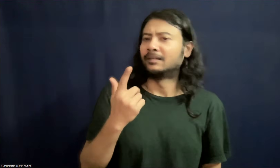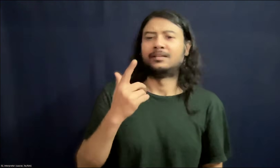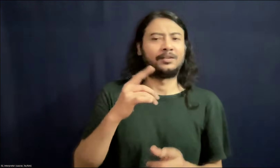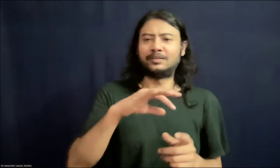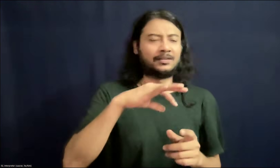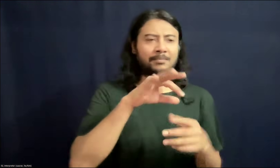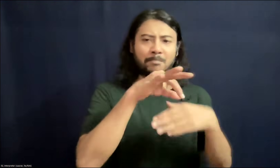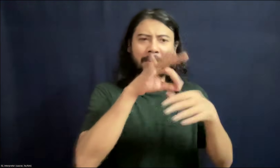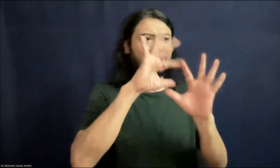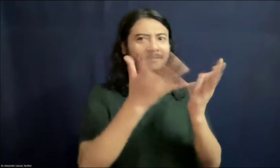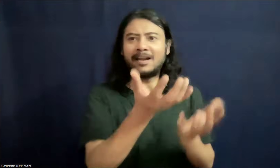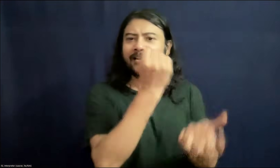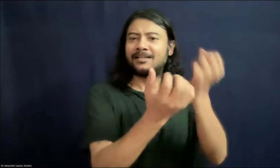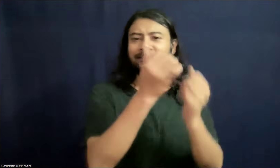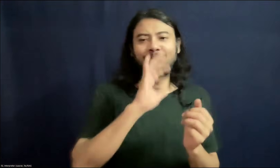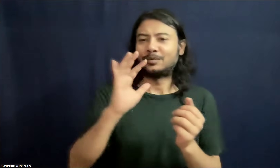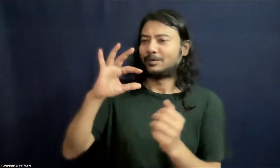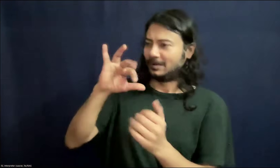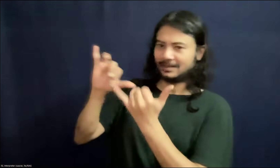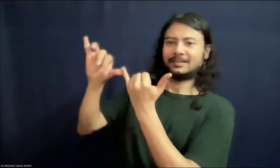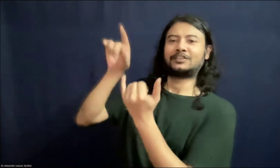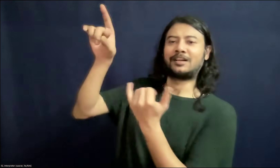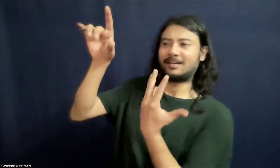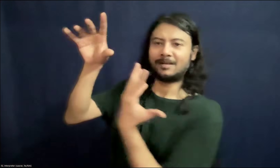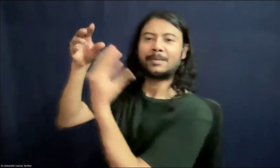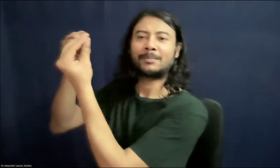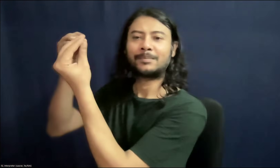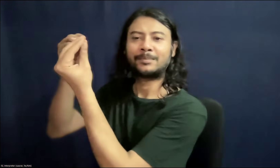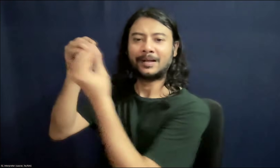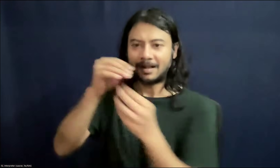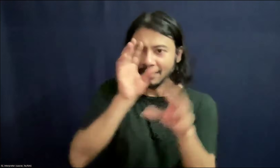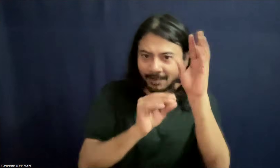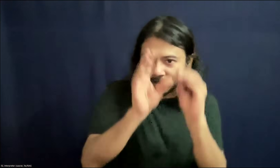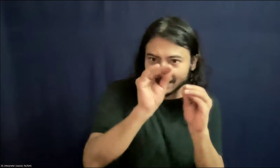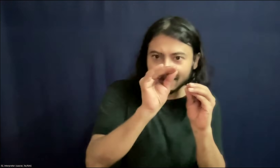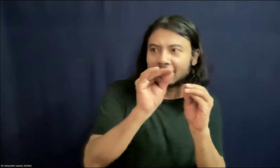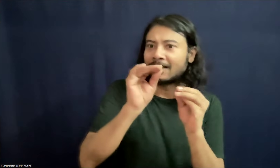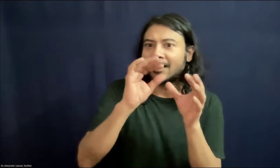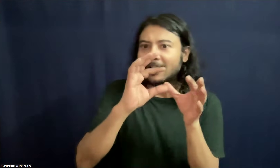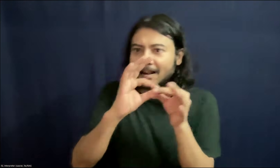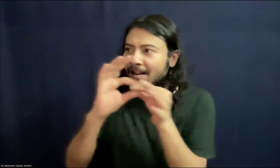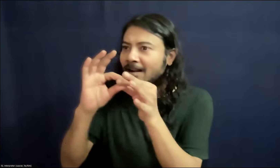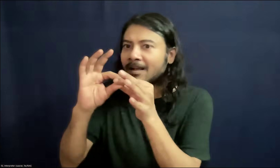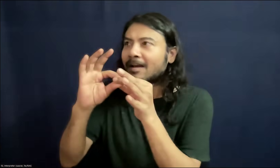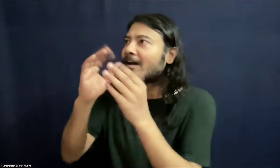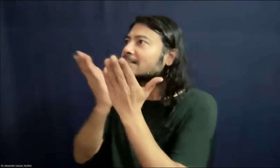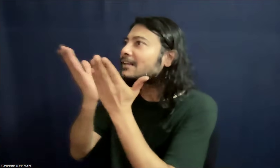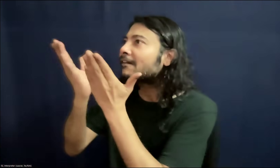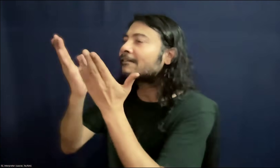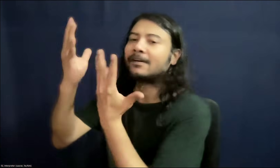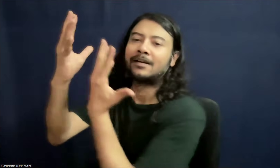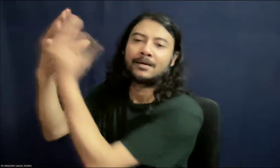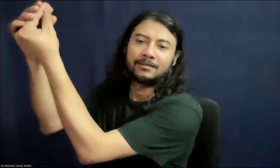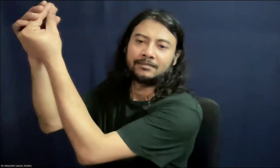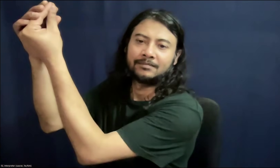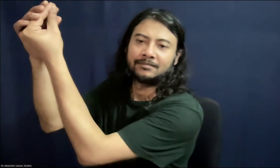understand Krishna, love Krishna, serve Krishna, and go back to Krishna. So that should be our goal of life. We should try to connect